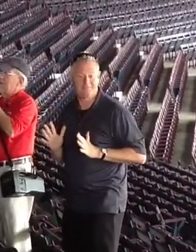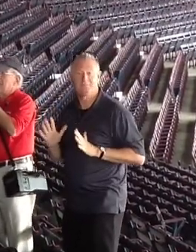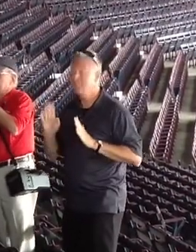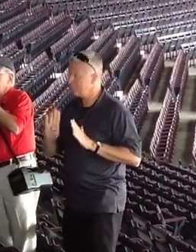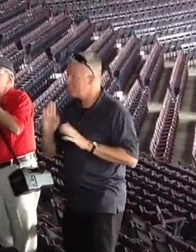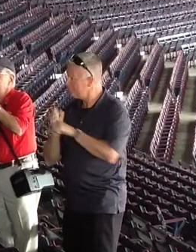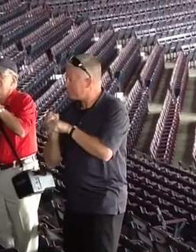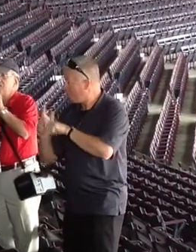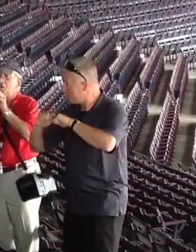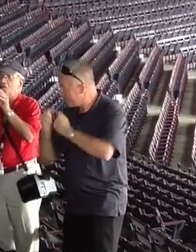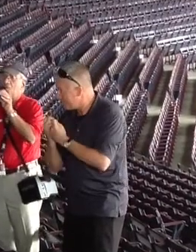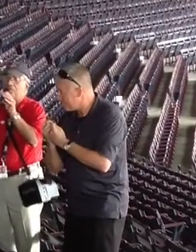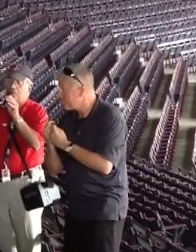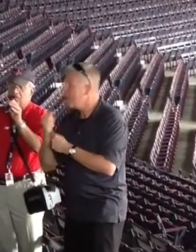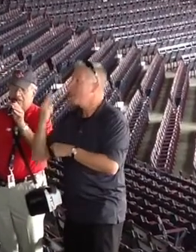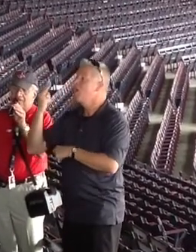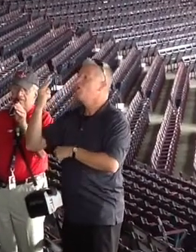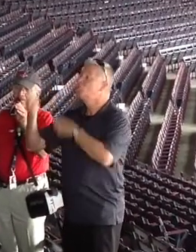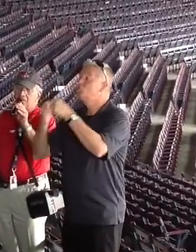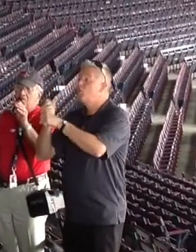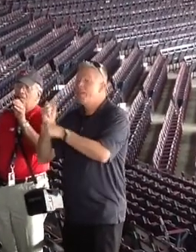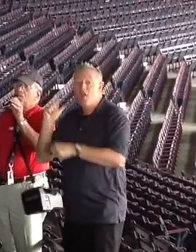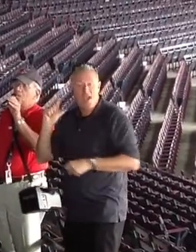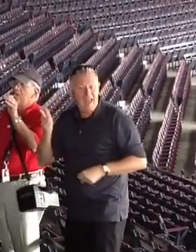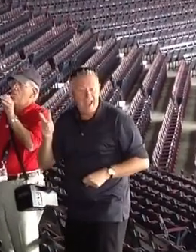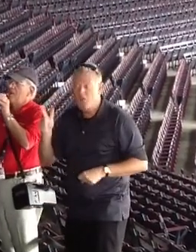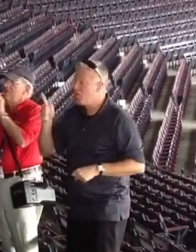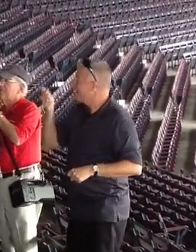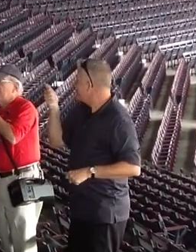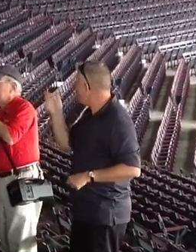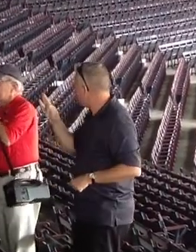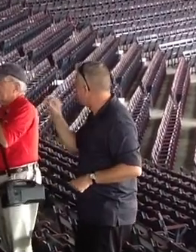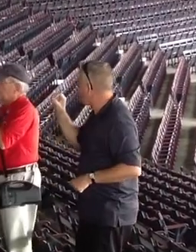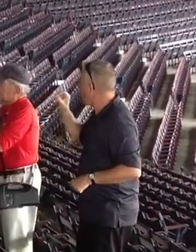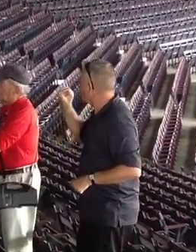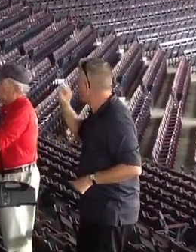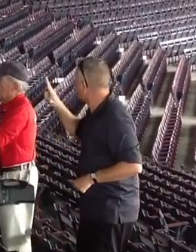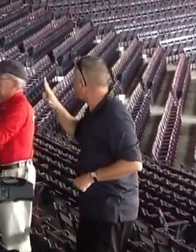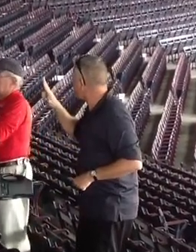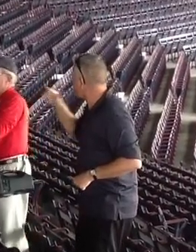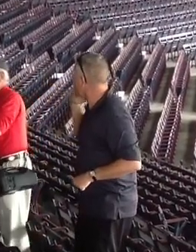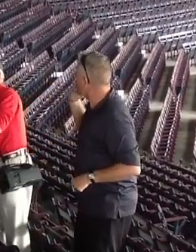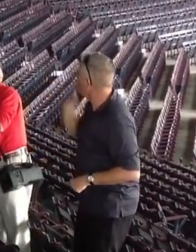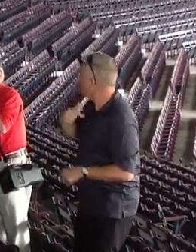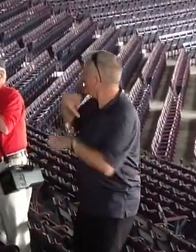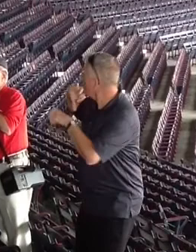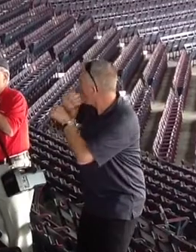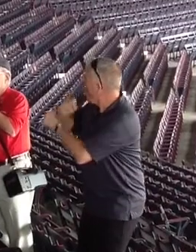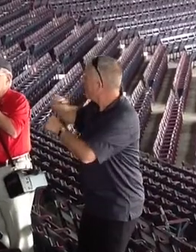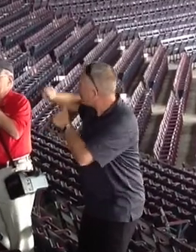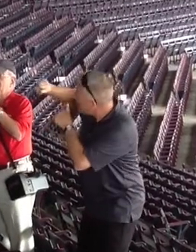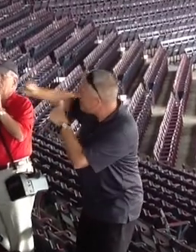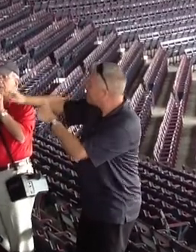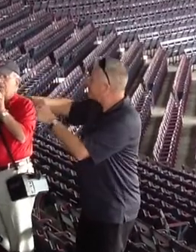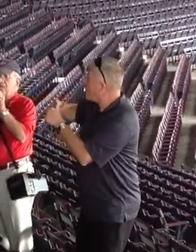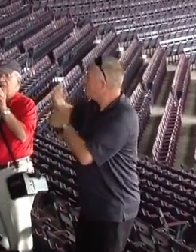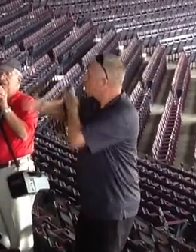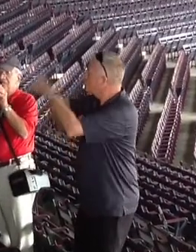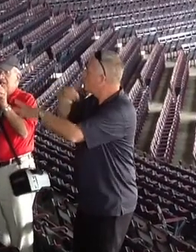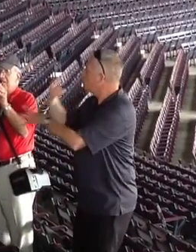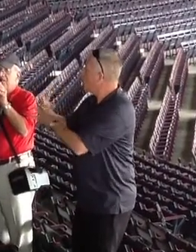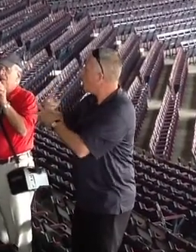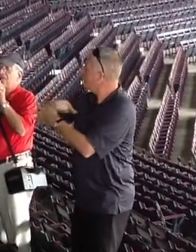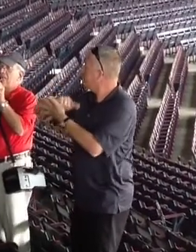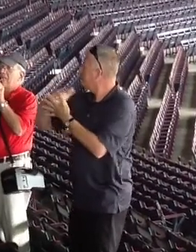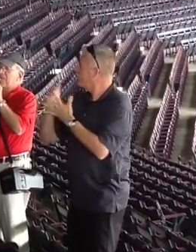later, in 1903, we won the very first World Series. We beat